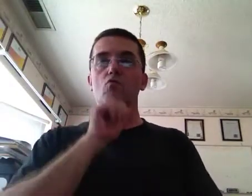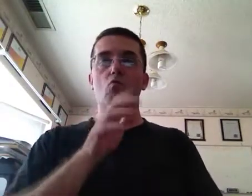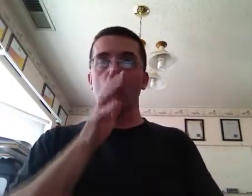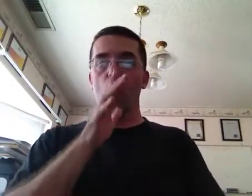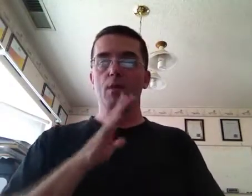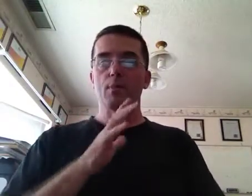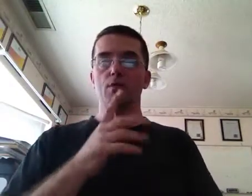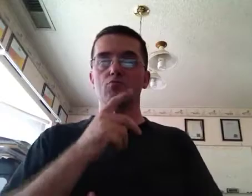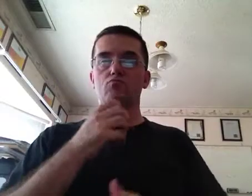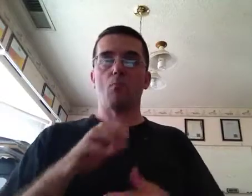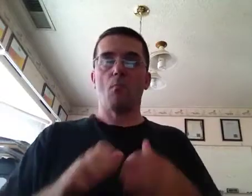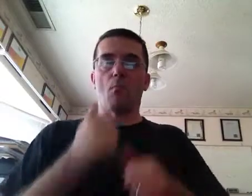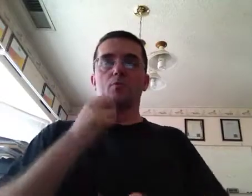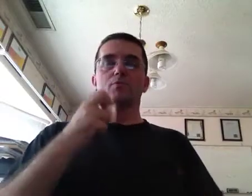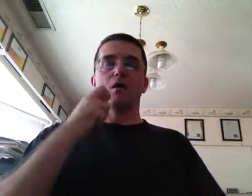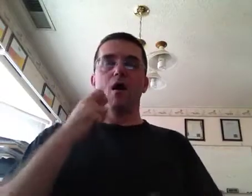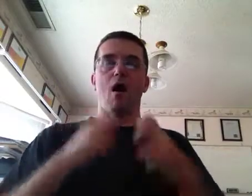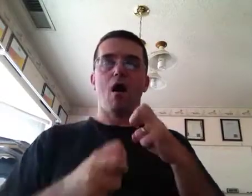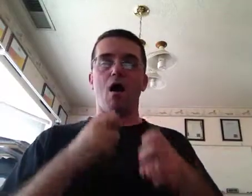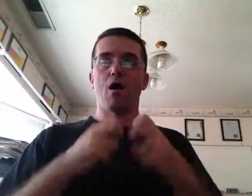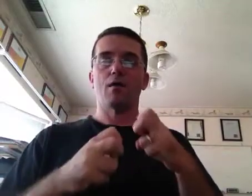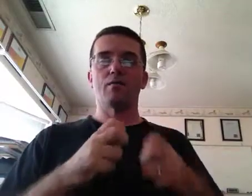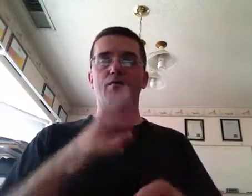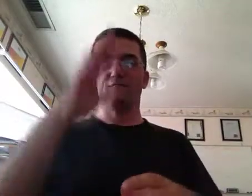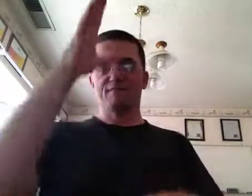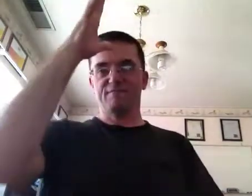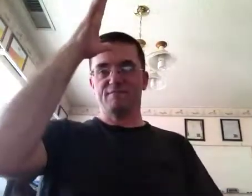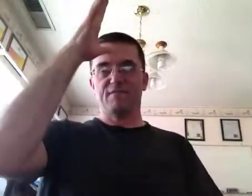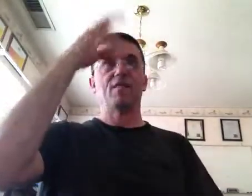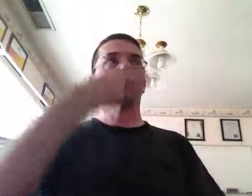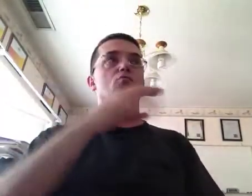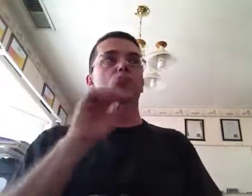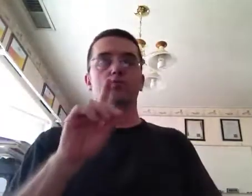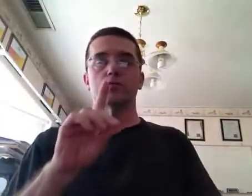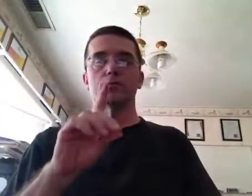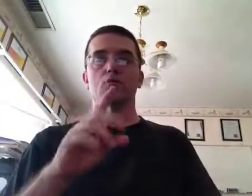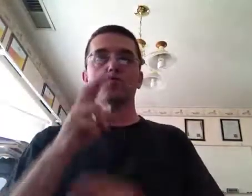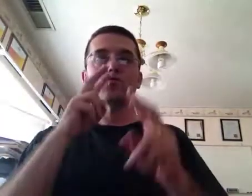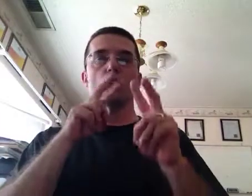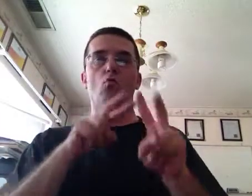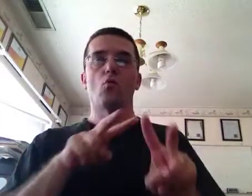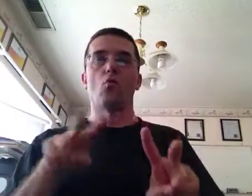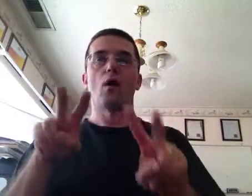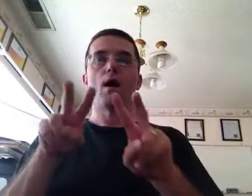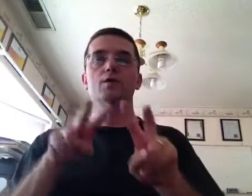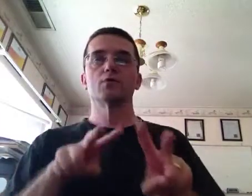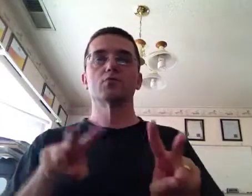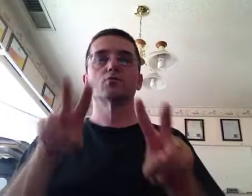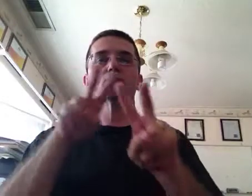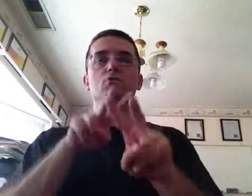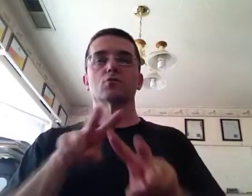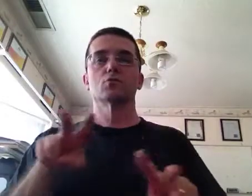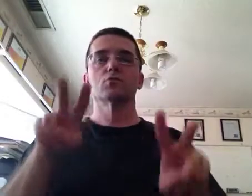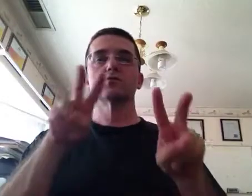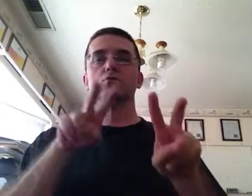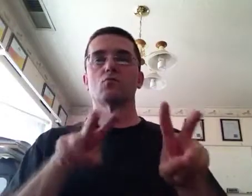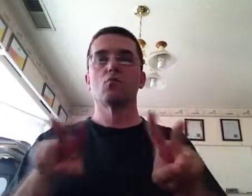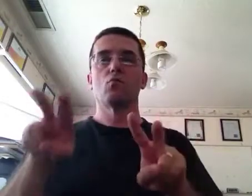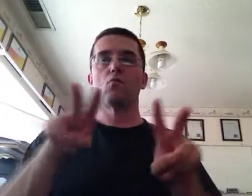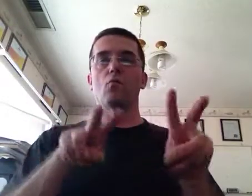may be the most difficult stage of fatherhood to watch your children. Now, my children aren't really doing anything particularly